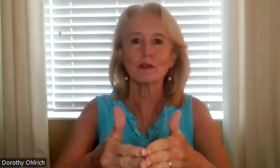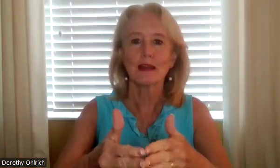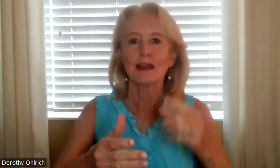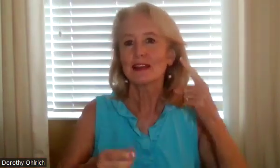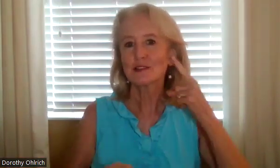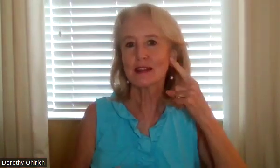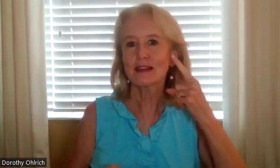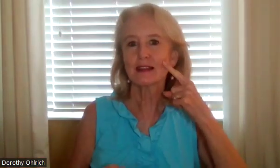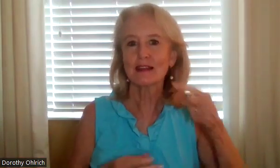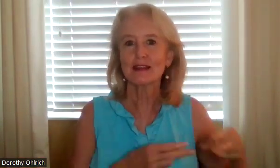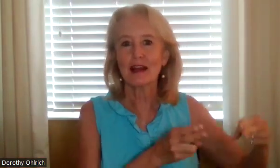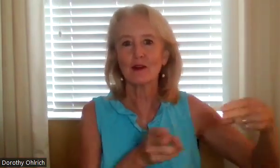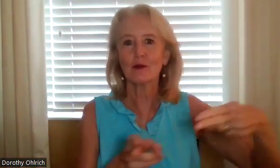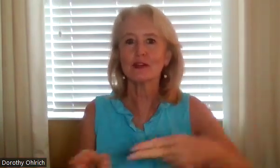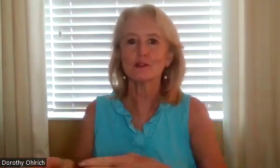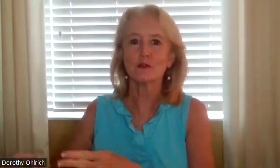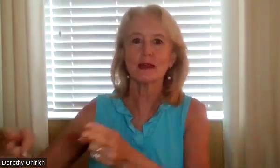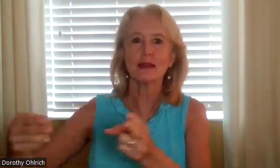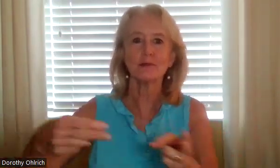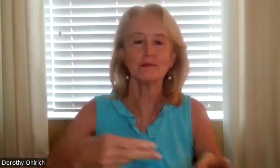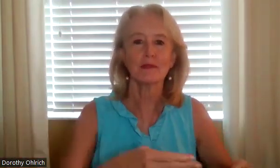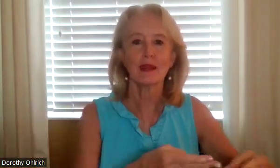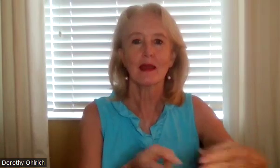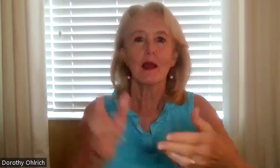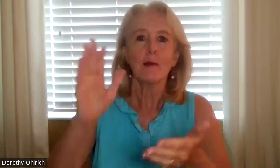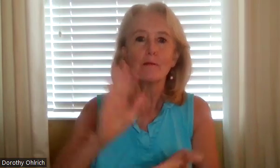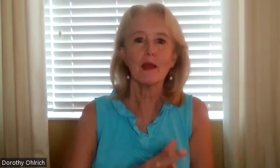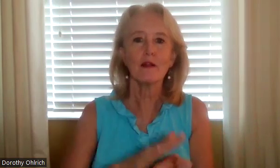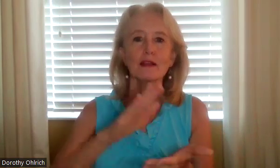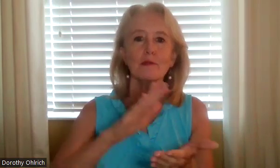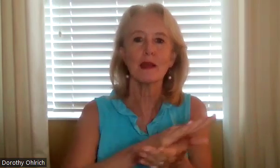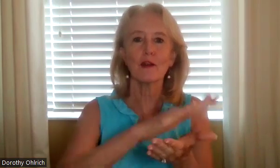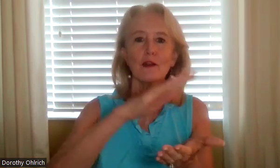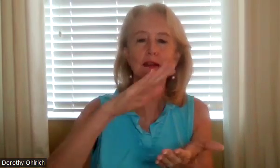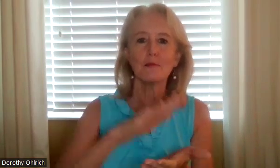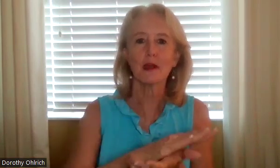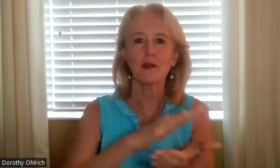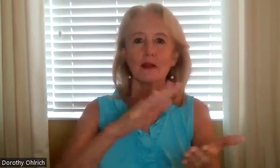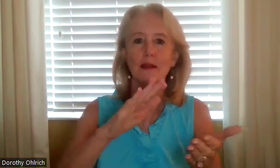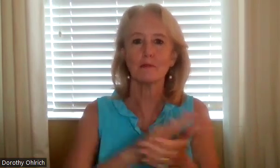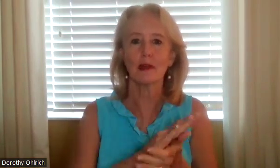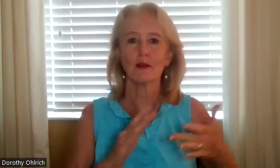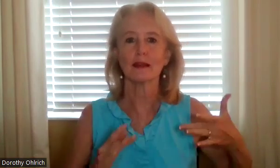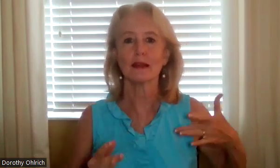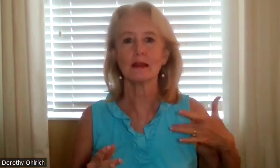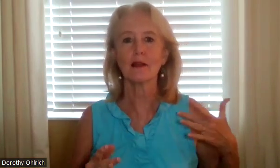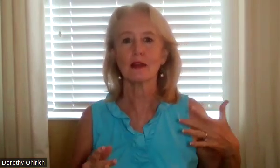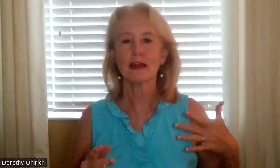boat gently down the stream. Merrily, merrily, merrily, merrily, life